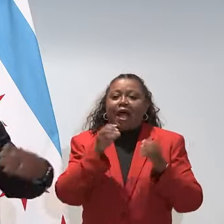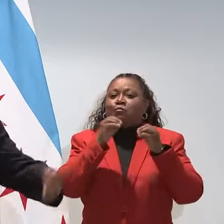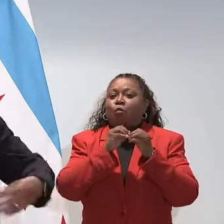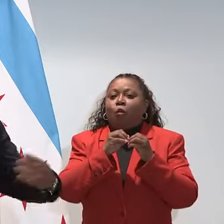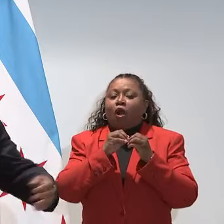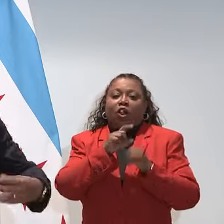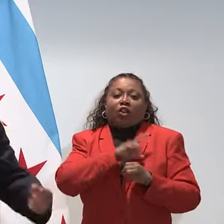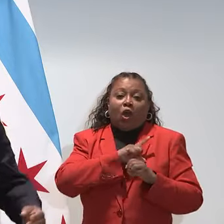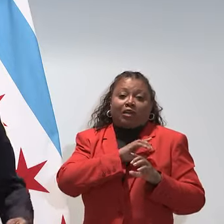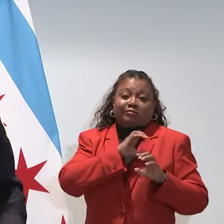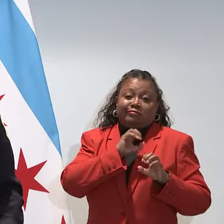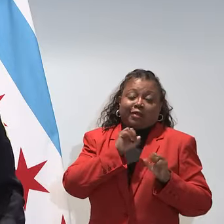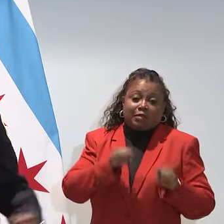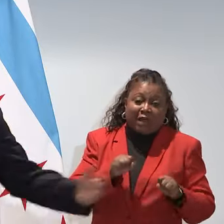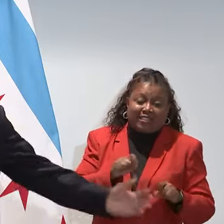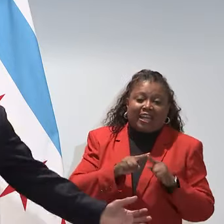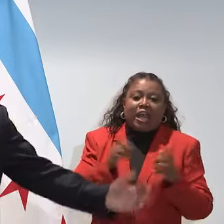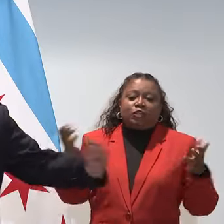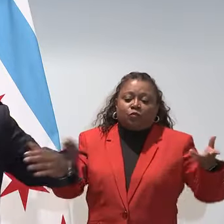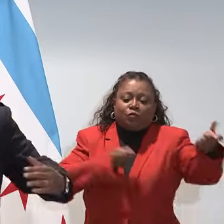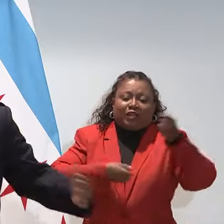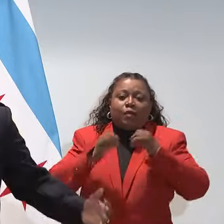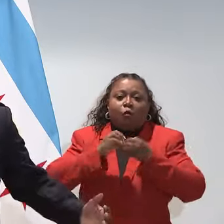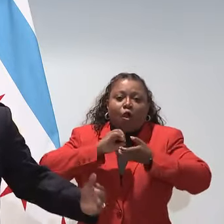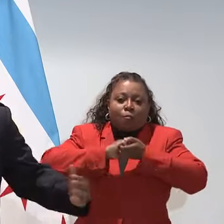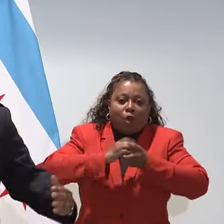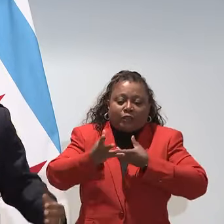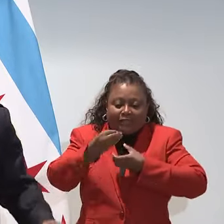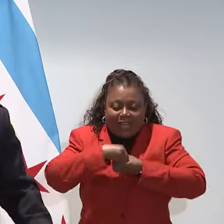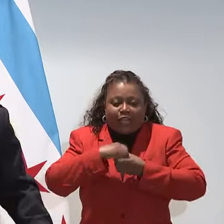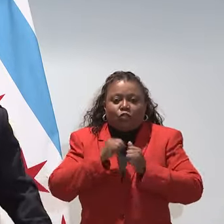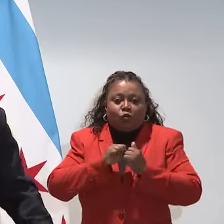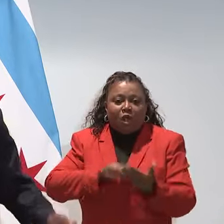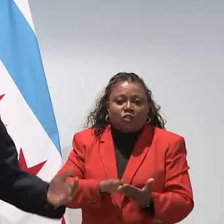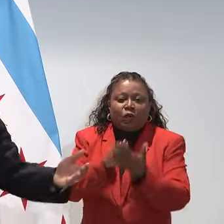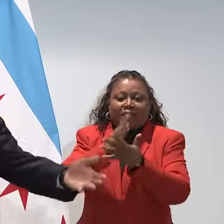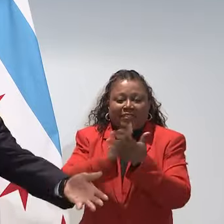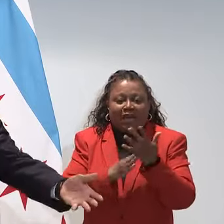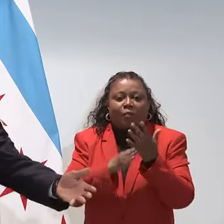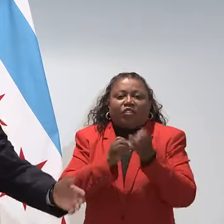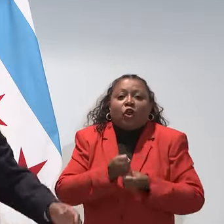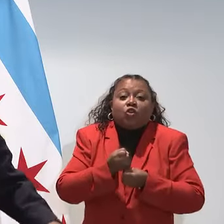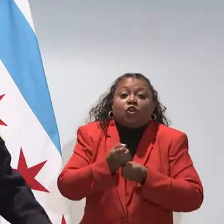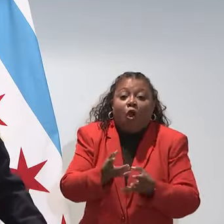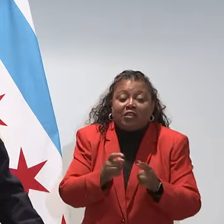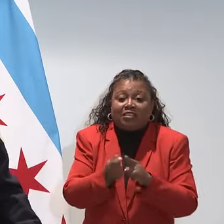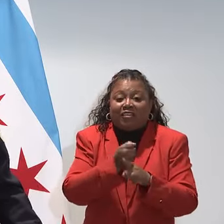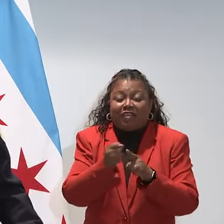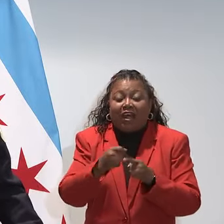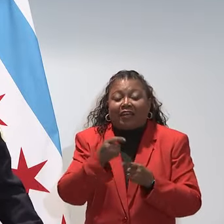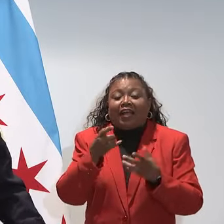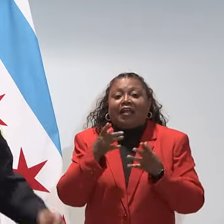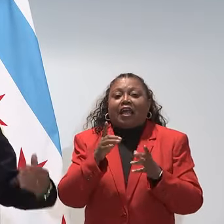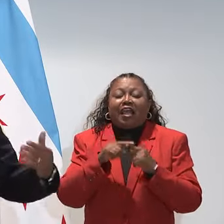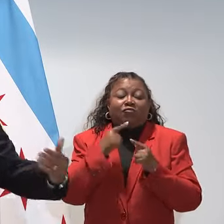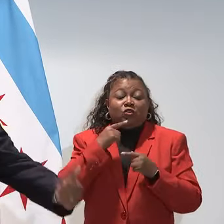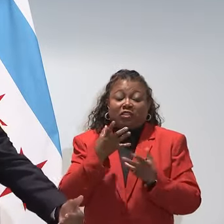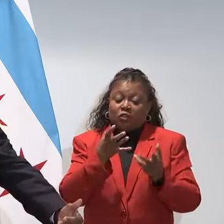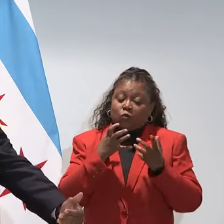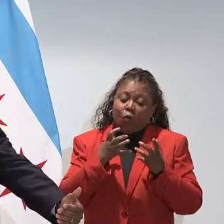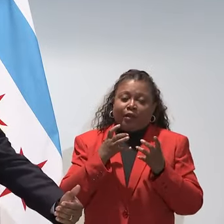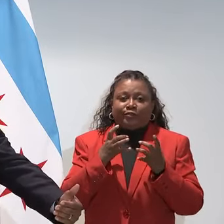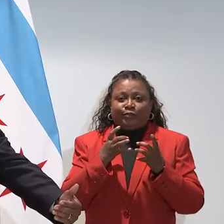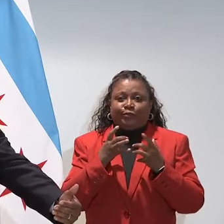more law enforcement capacity. It's bringing more partners in to address some of the root causes of violence. Less, you know, if you just want